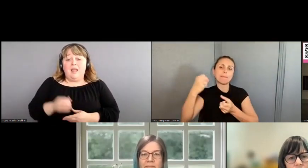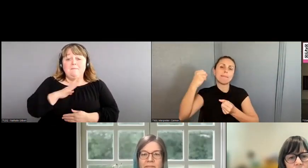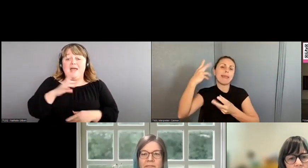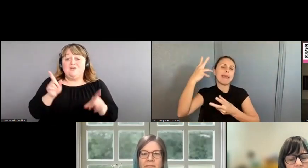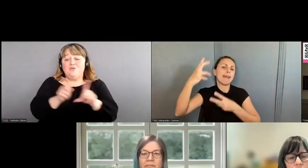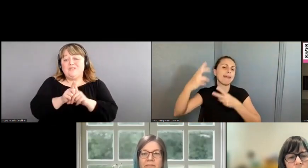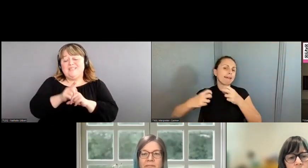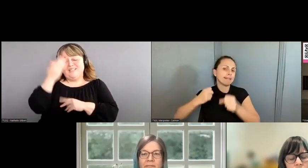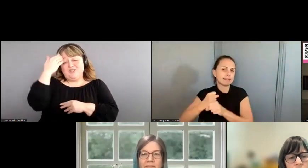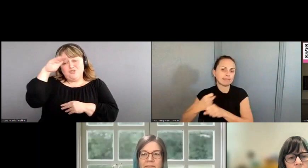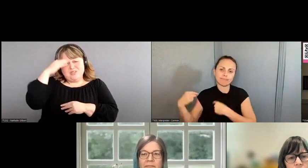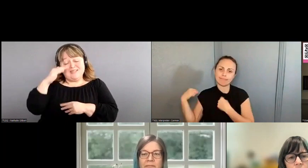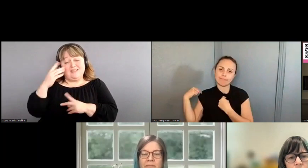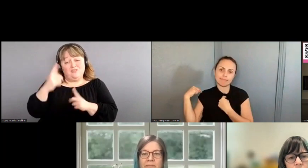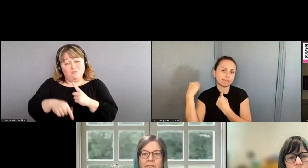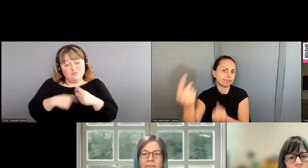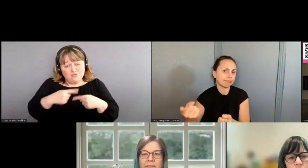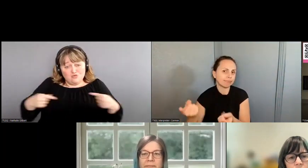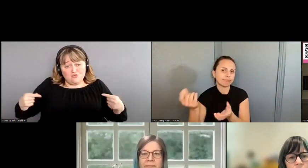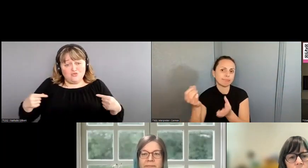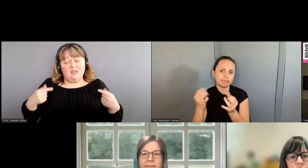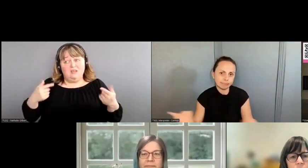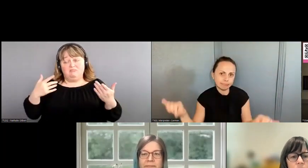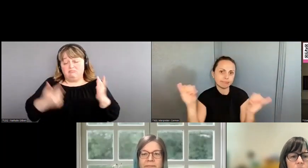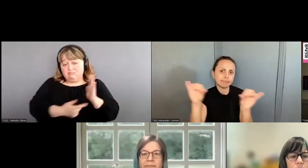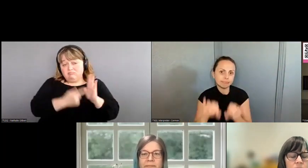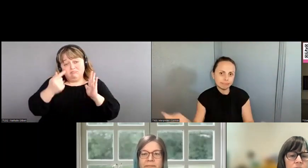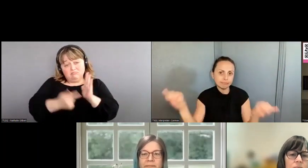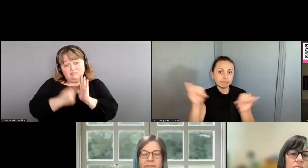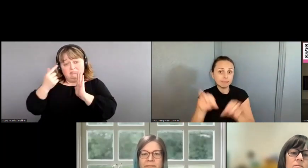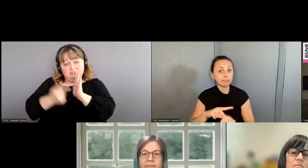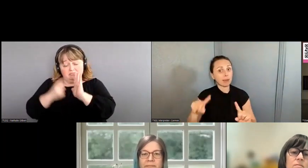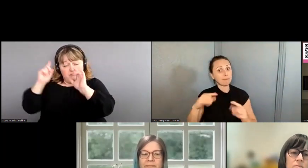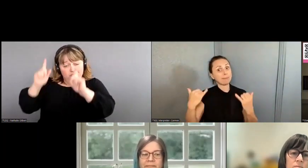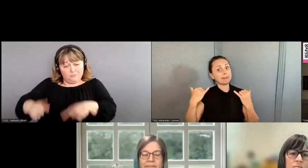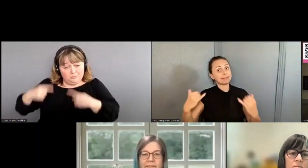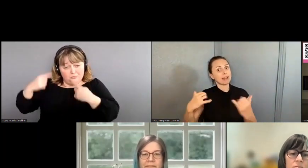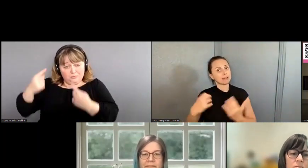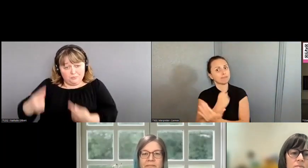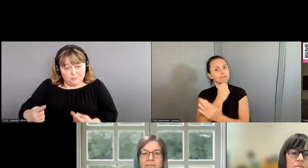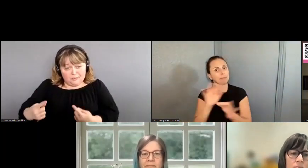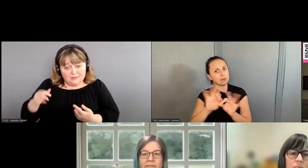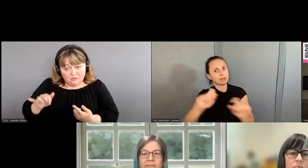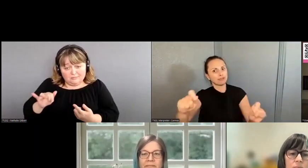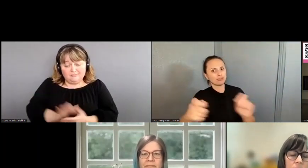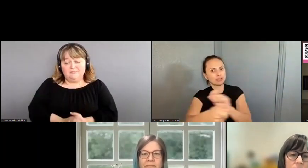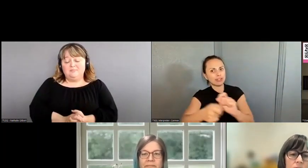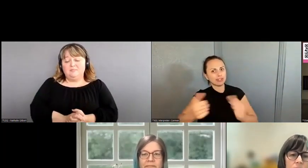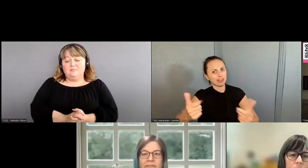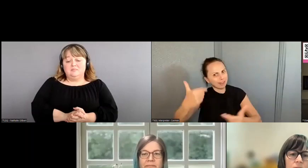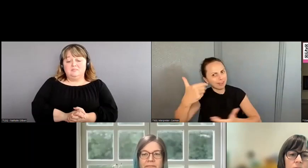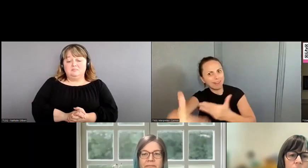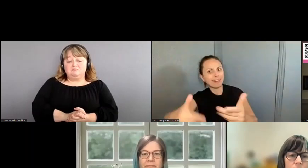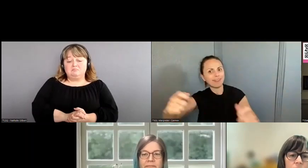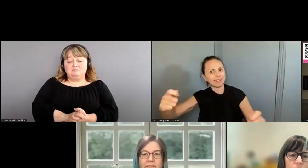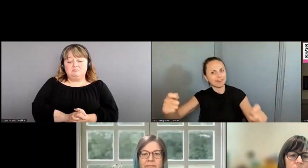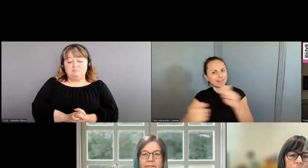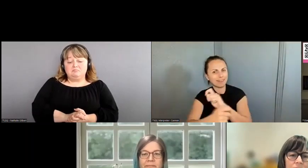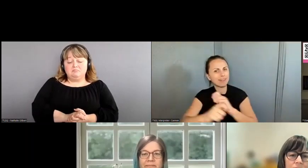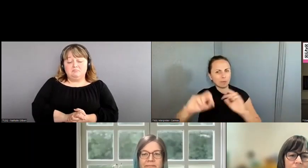years. And but maybe there is a critical mass now that can move things forward. So I'm hopeful for